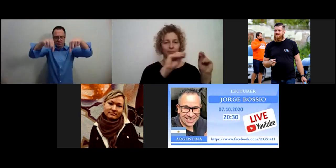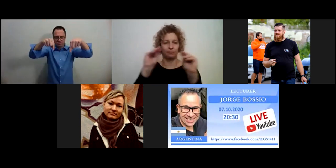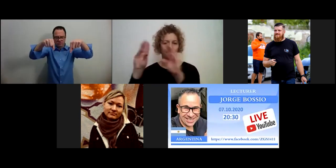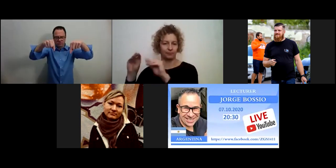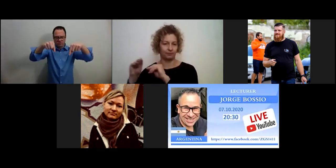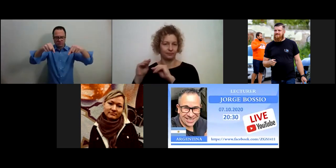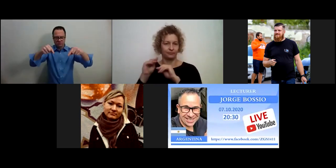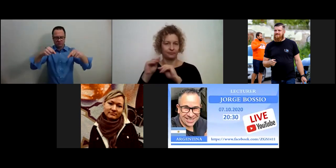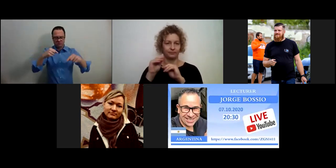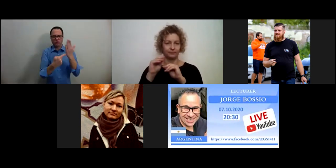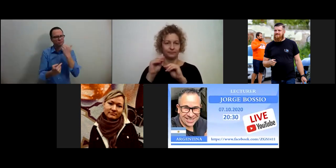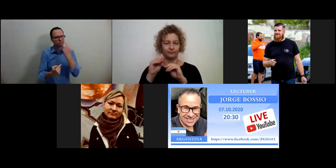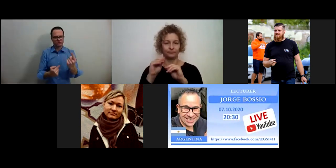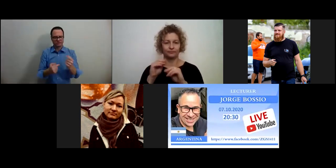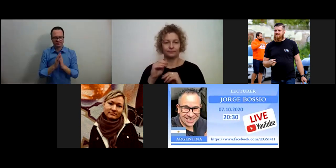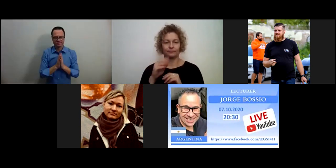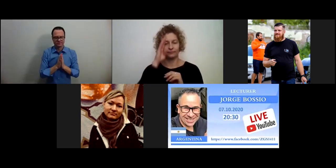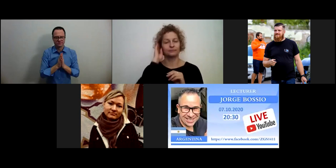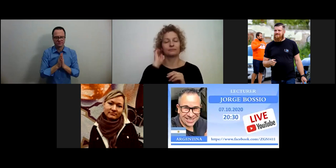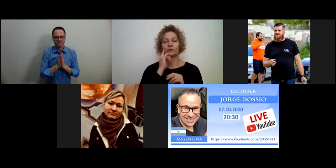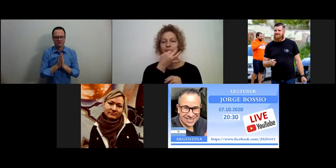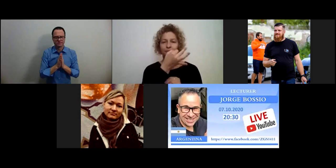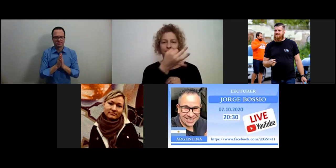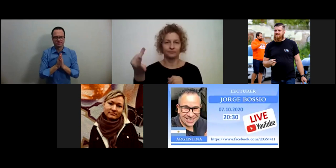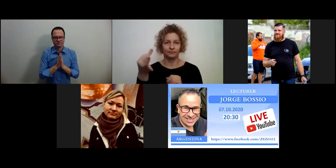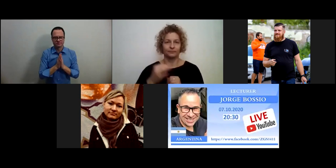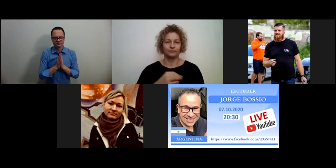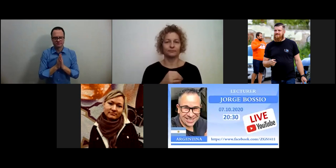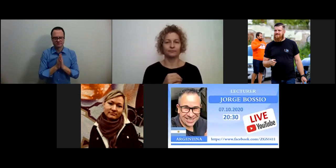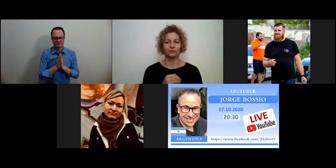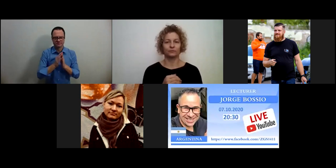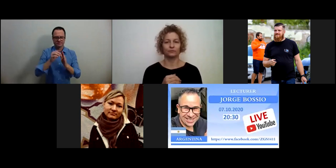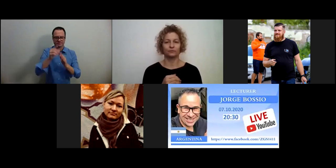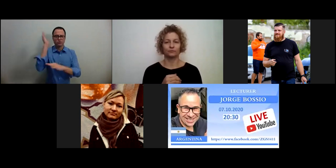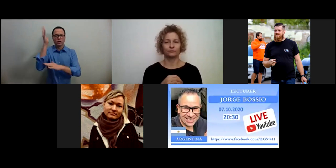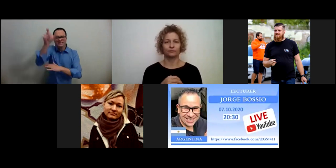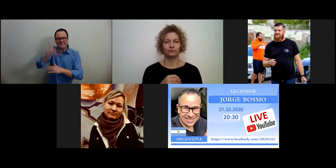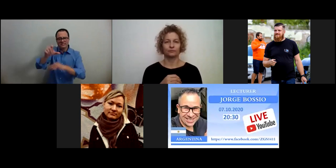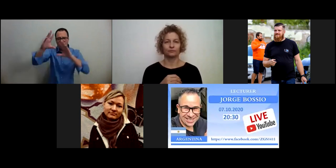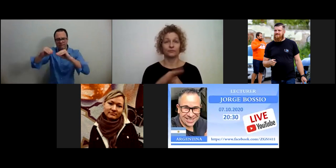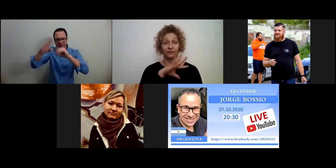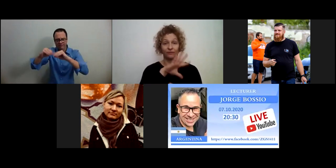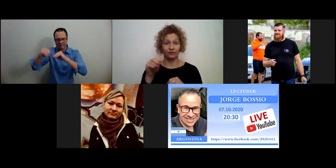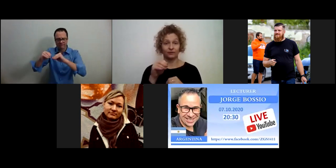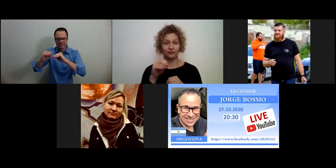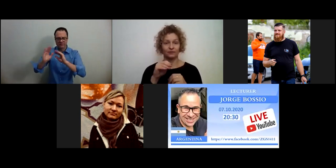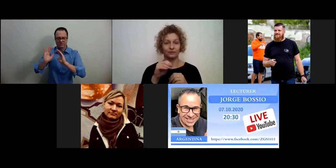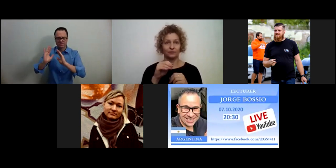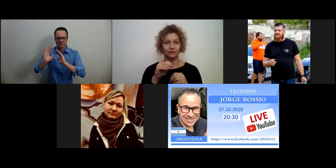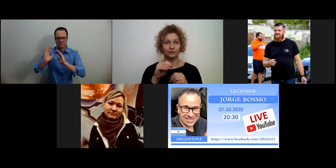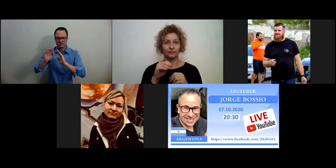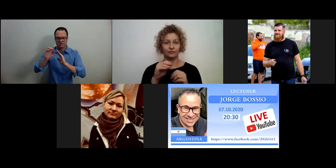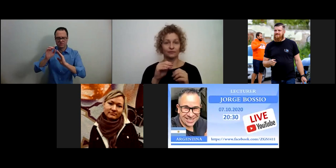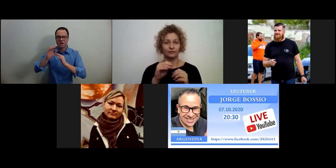Can all presenters now turn off their cameras? This is a request from the tech team.